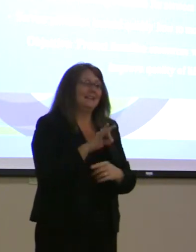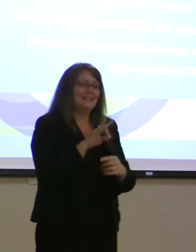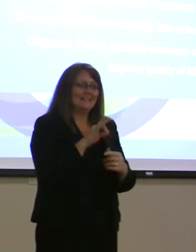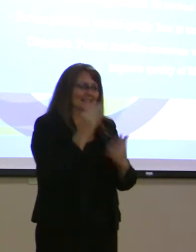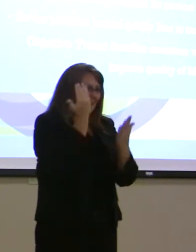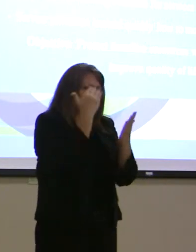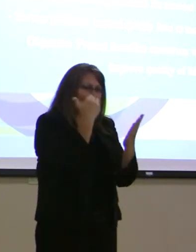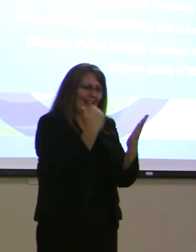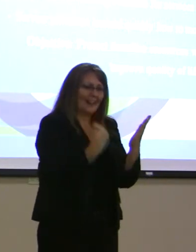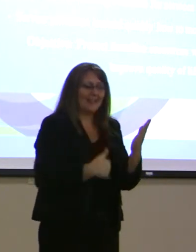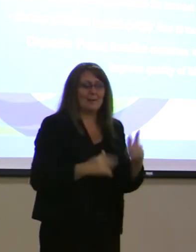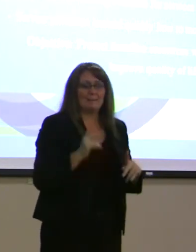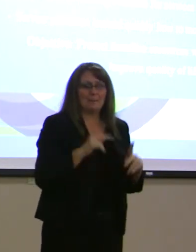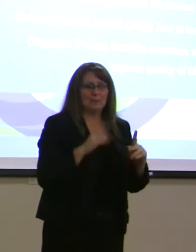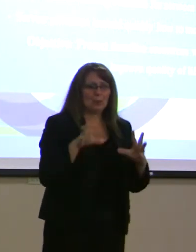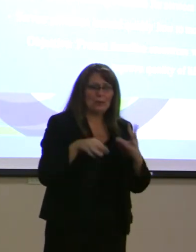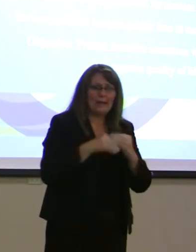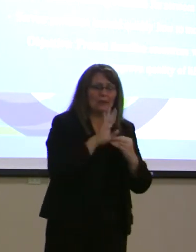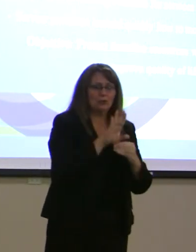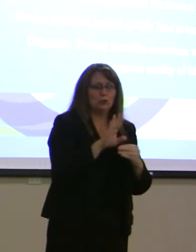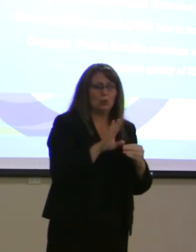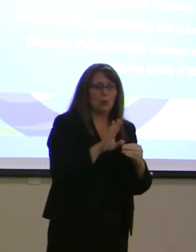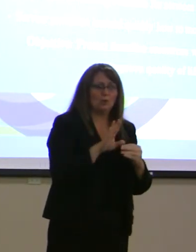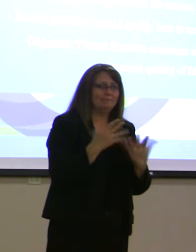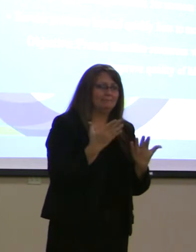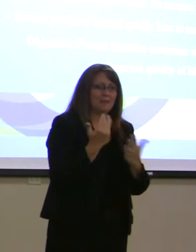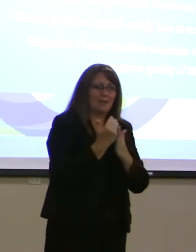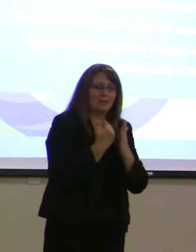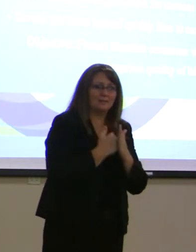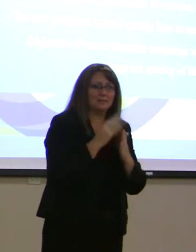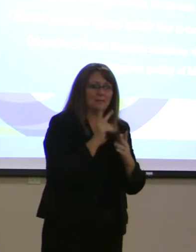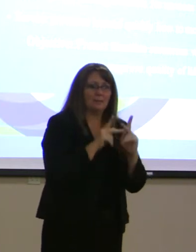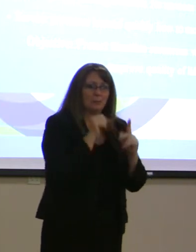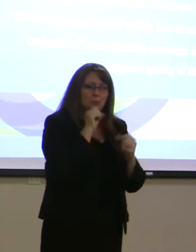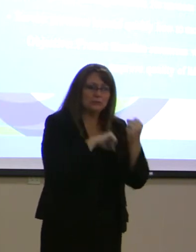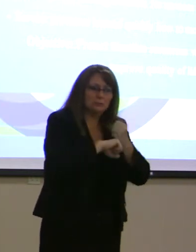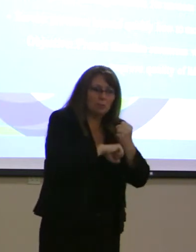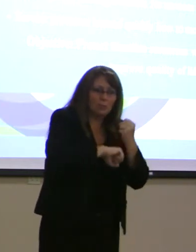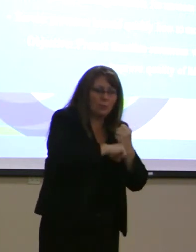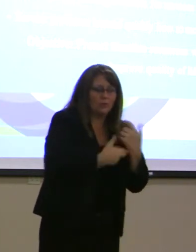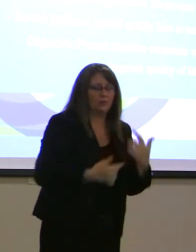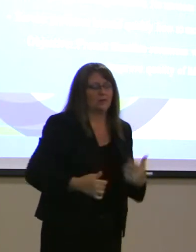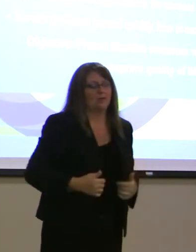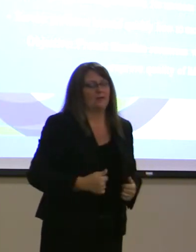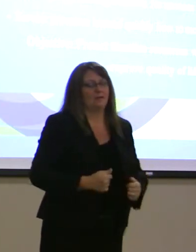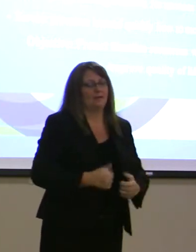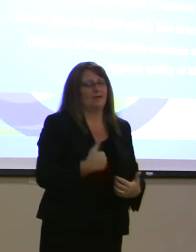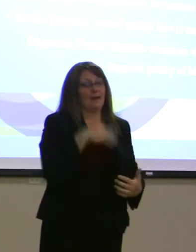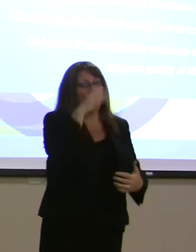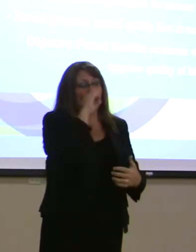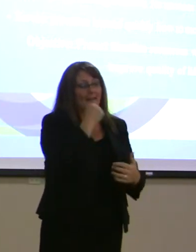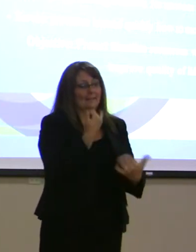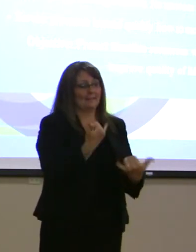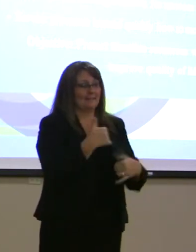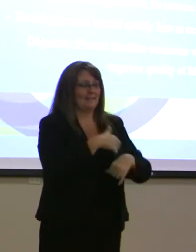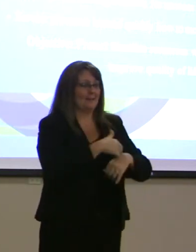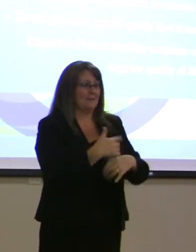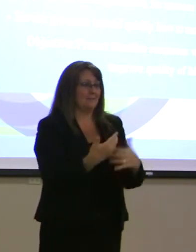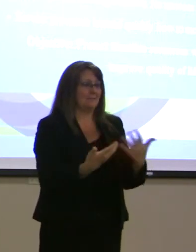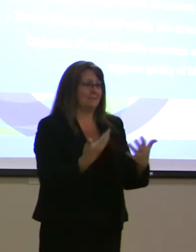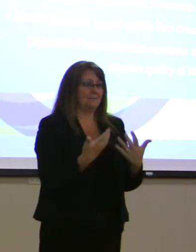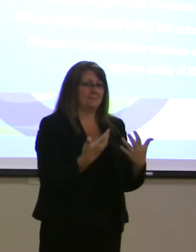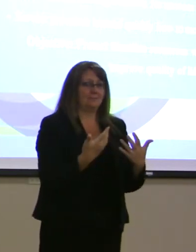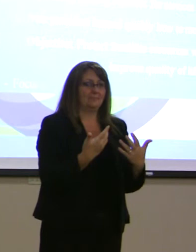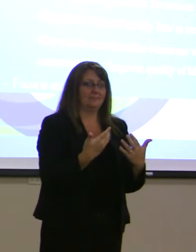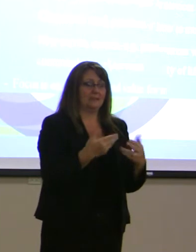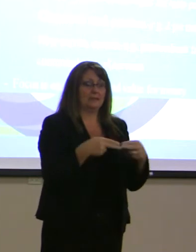valuable assets in the not-for-profit. And I think we should all remember that. And I suppose in a time, can we go